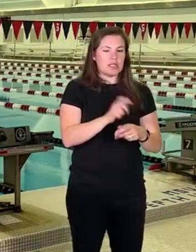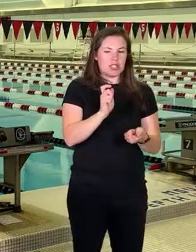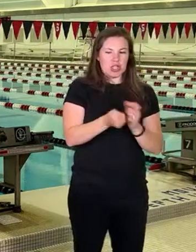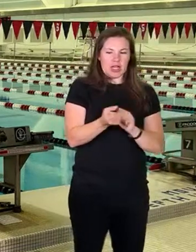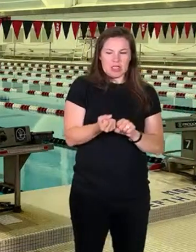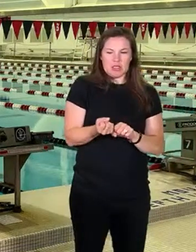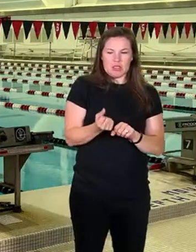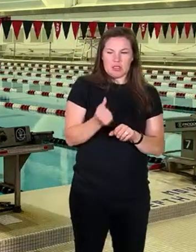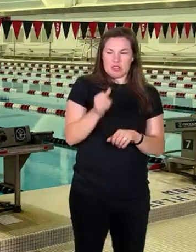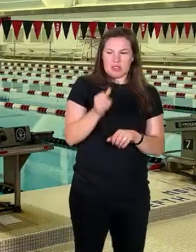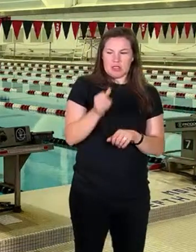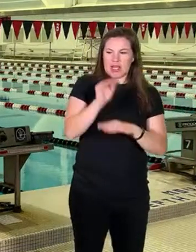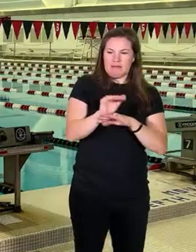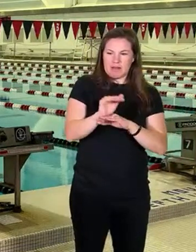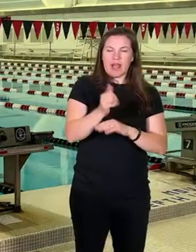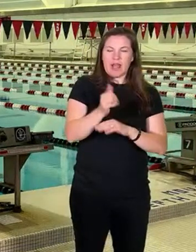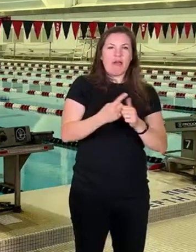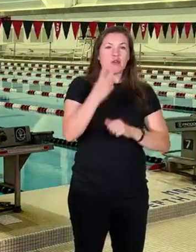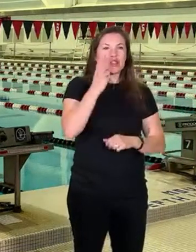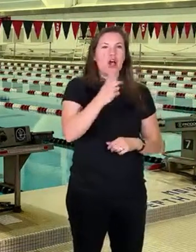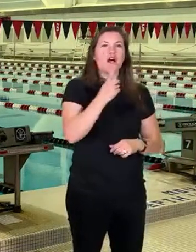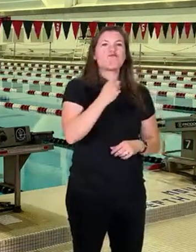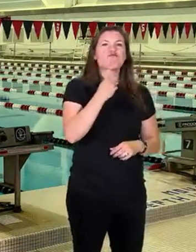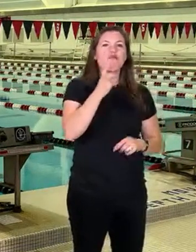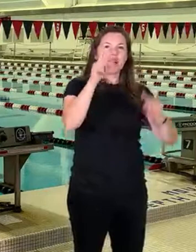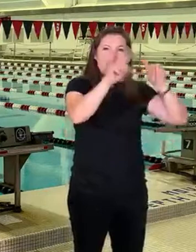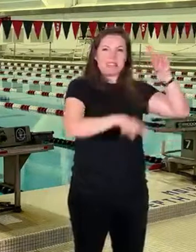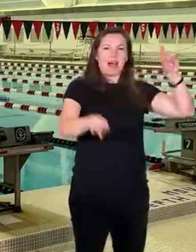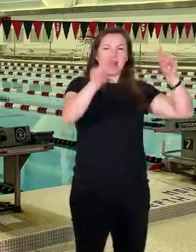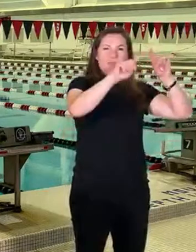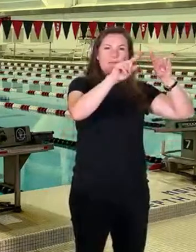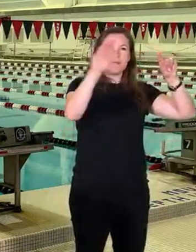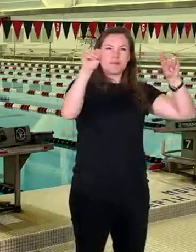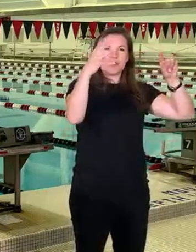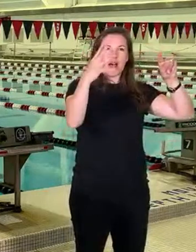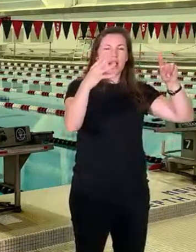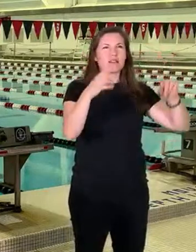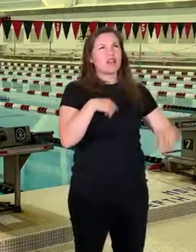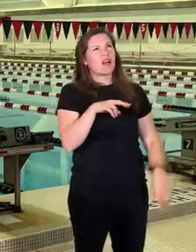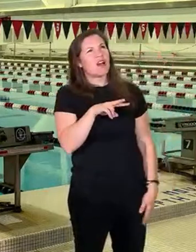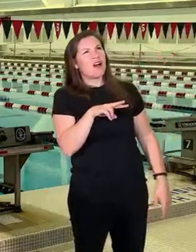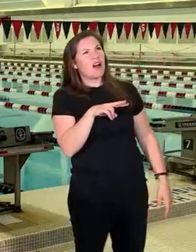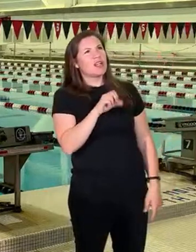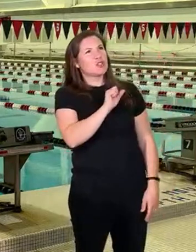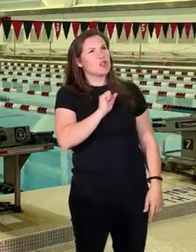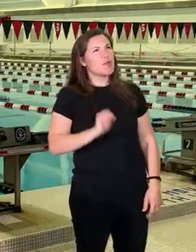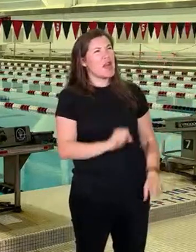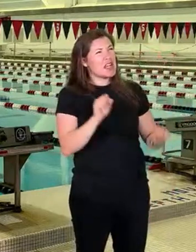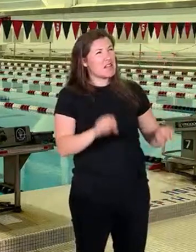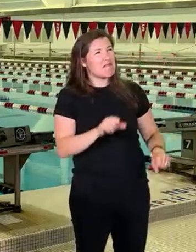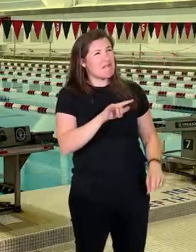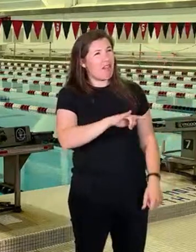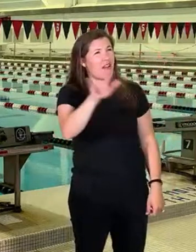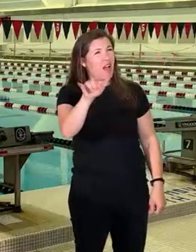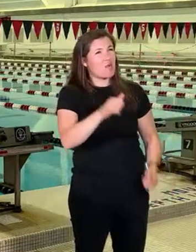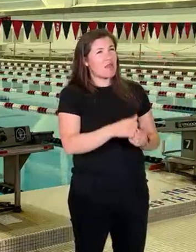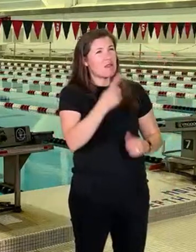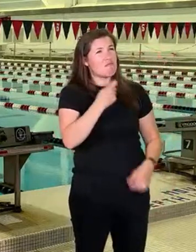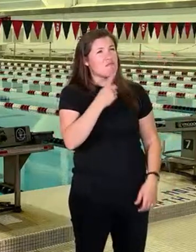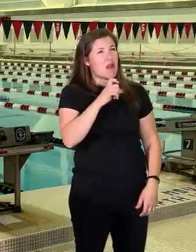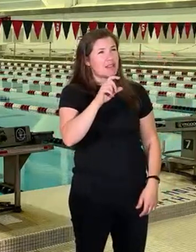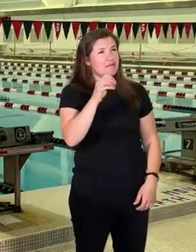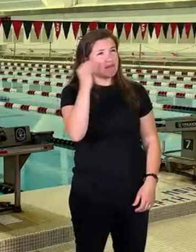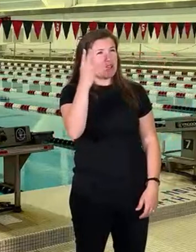yesterday evening. I think we all saw the red sun. I was wondering if Superman would be able to fly because it's a red sun. It's a comic book geek